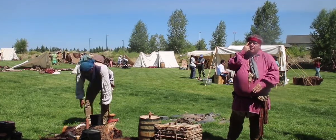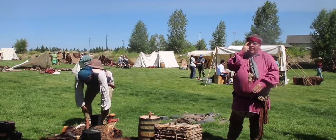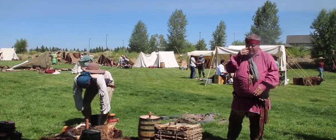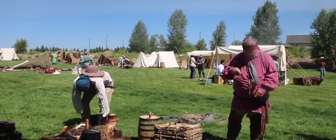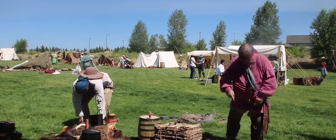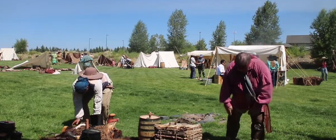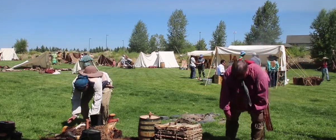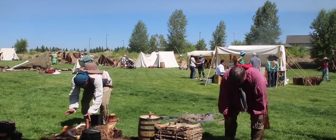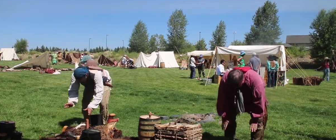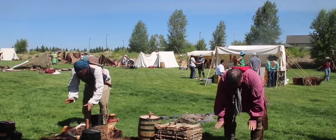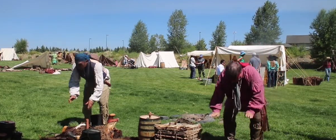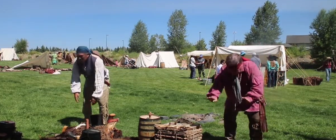Blackfeet.